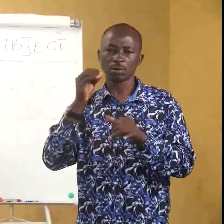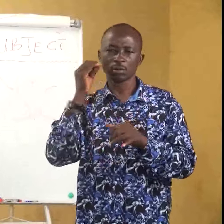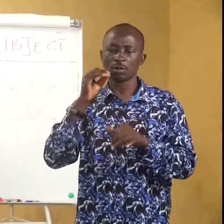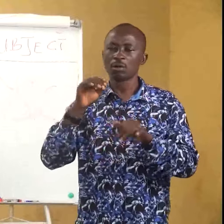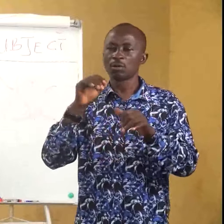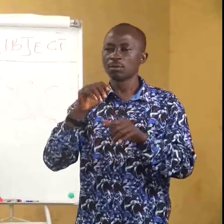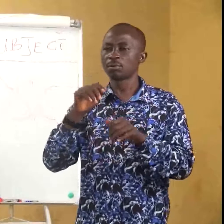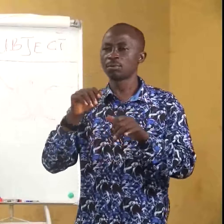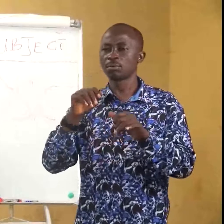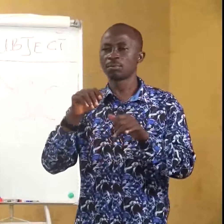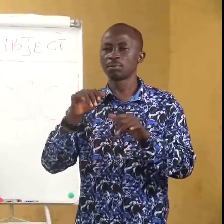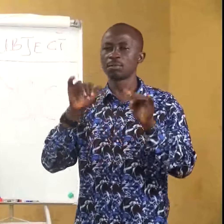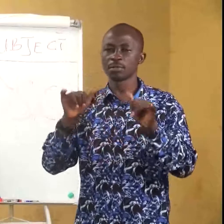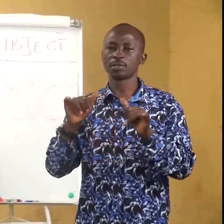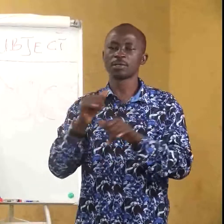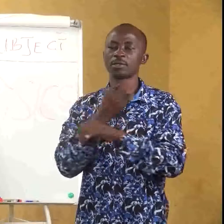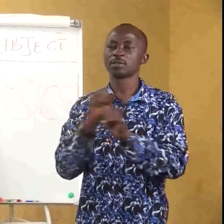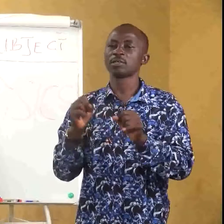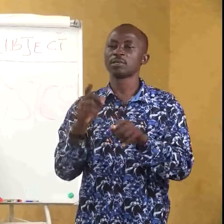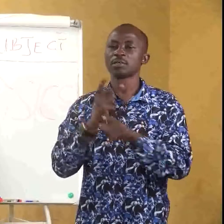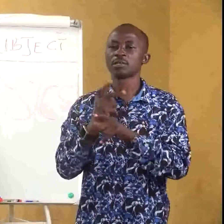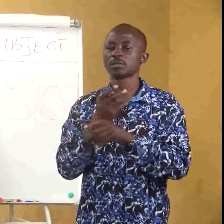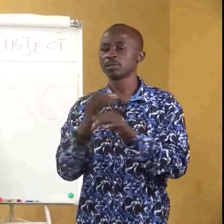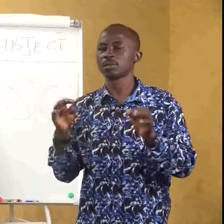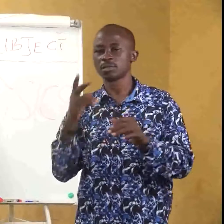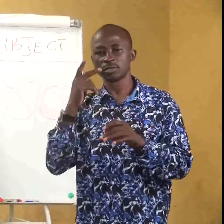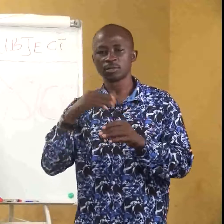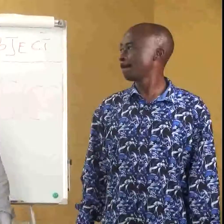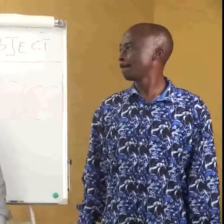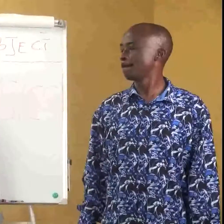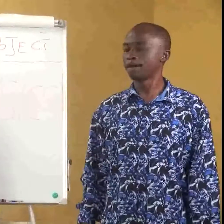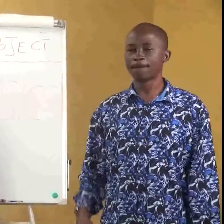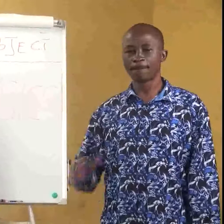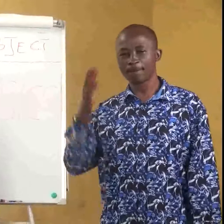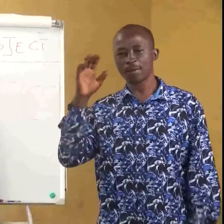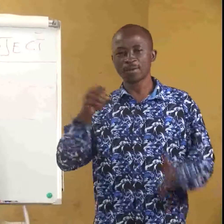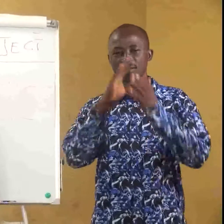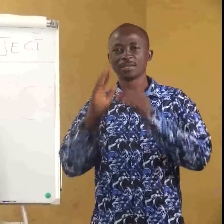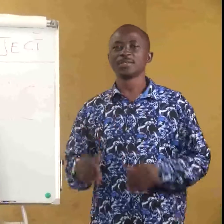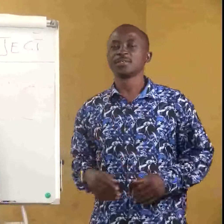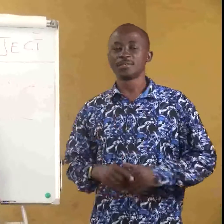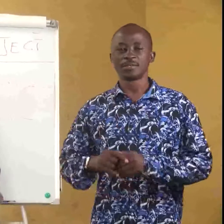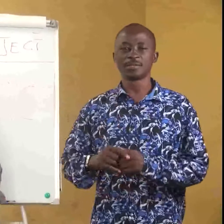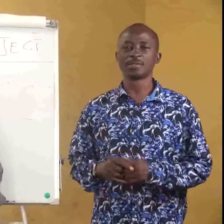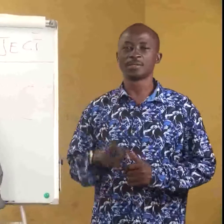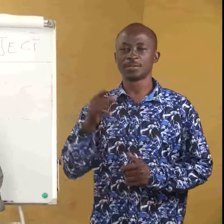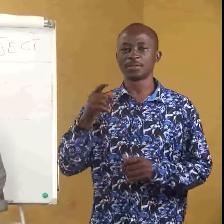keep learning. See you in our next lesson. Thank you. Hello, learners. You have just heard from my